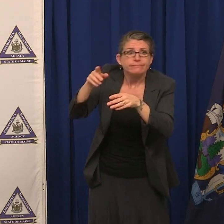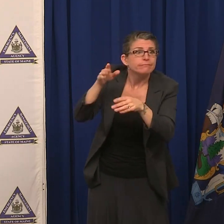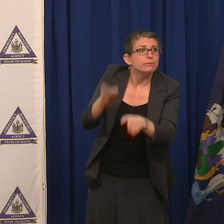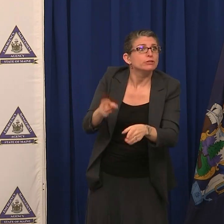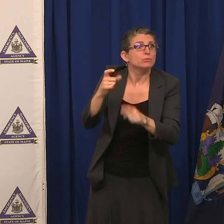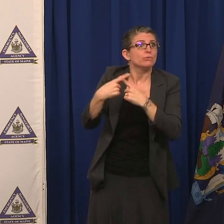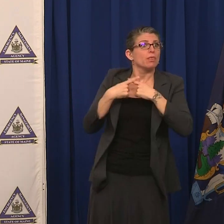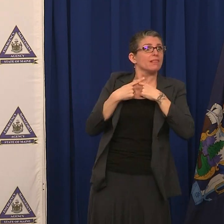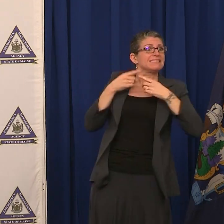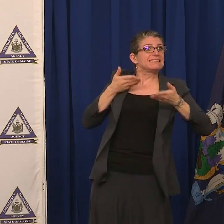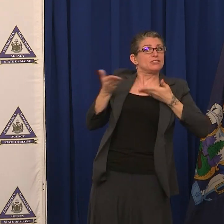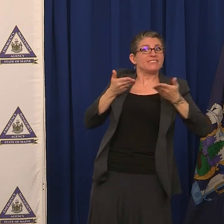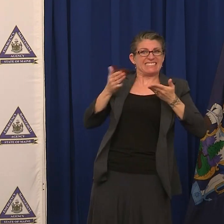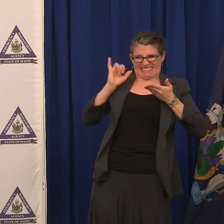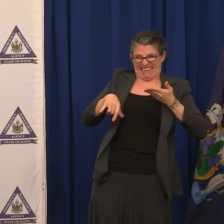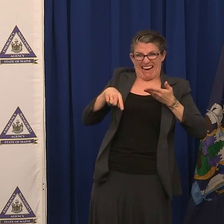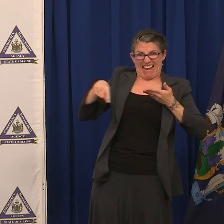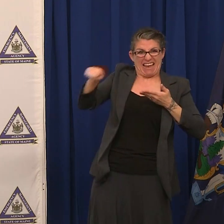about today.